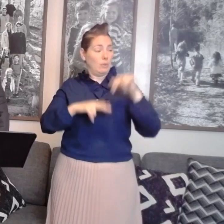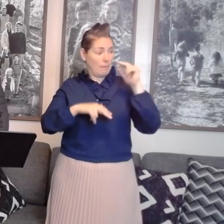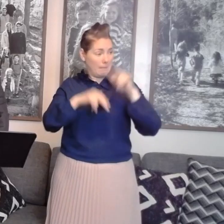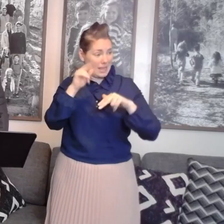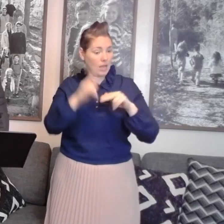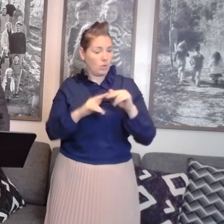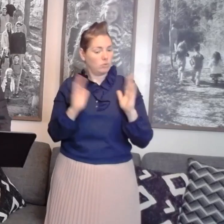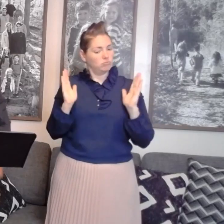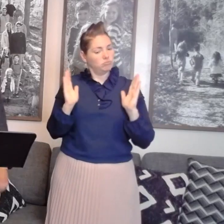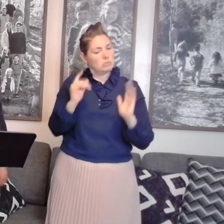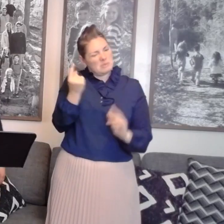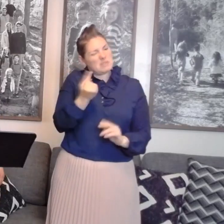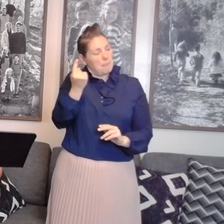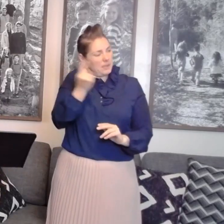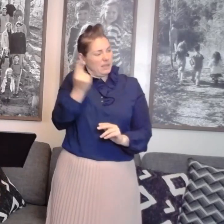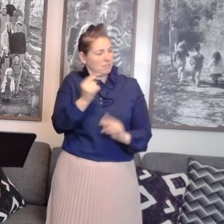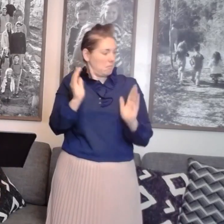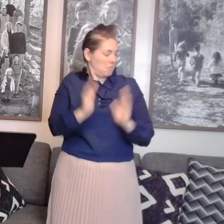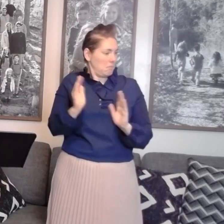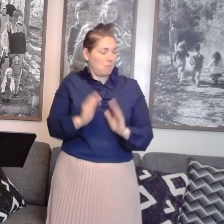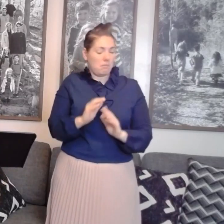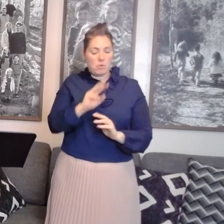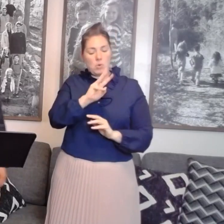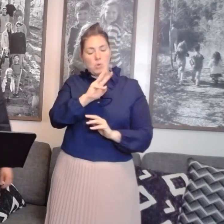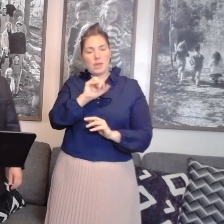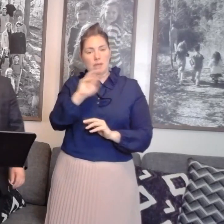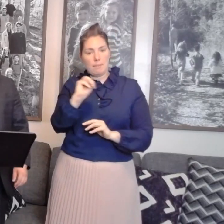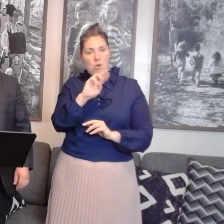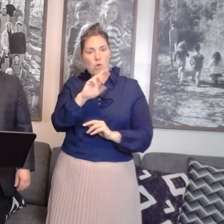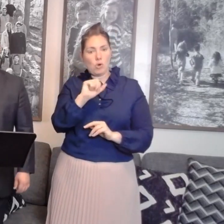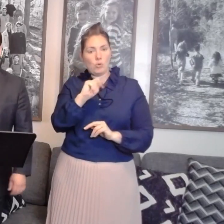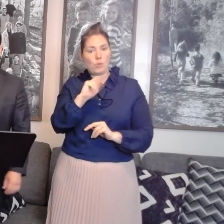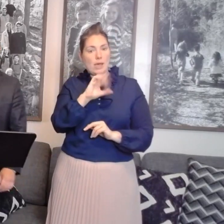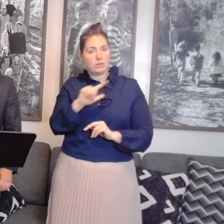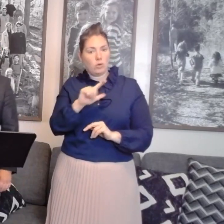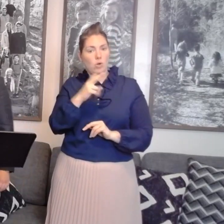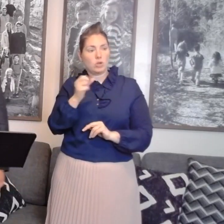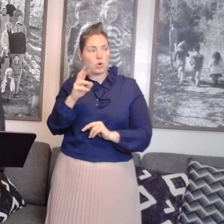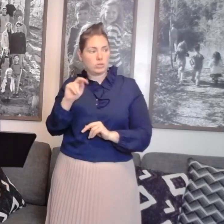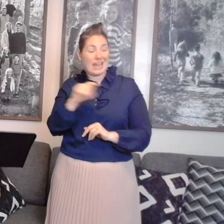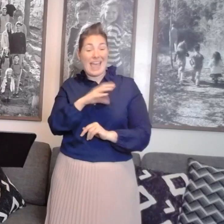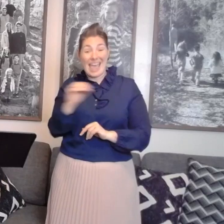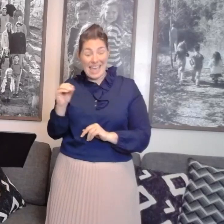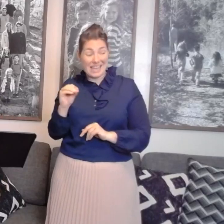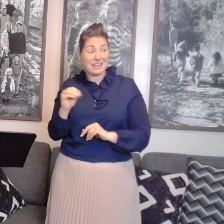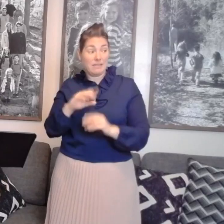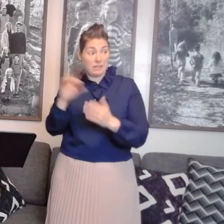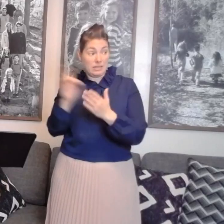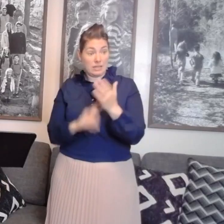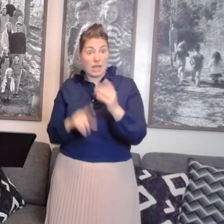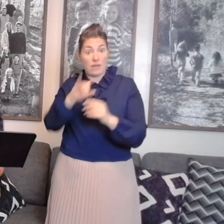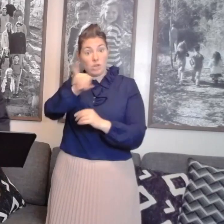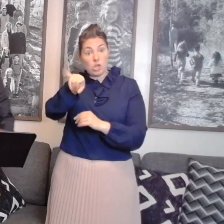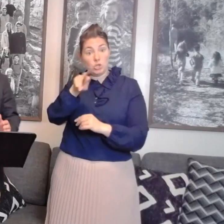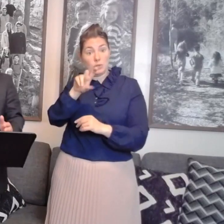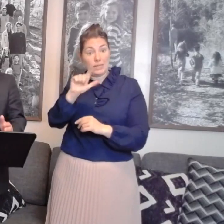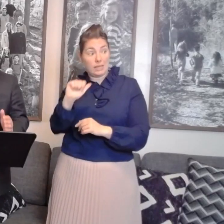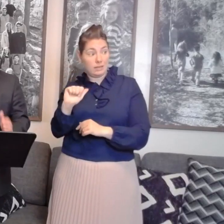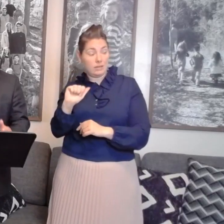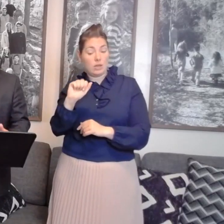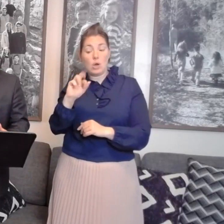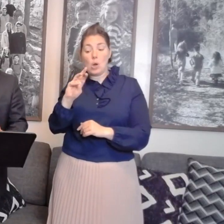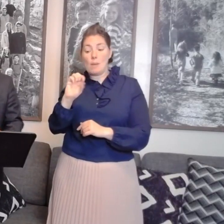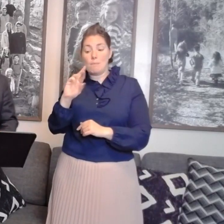a little something." William Randolph Hearst and Julia Morgan's design was destined to become one of the